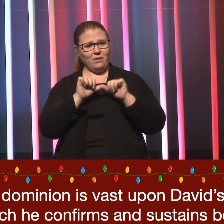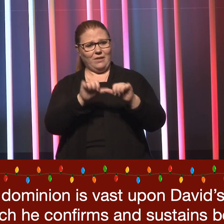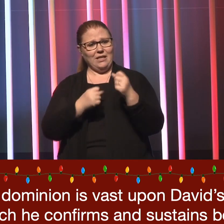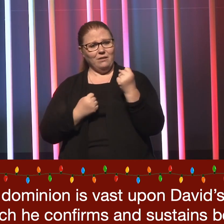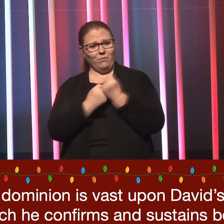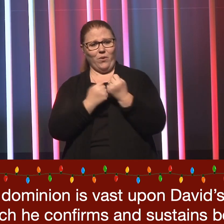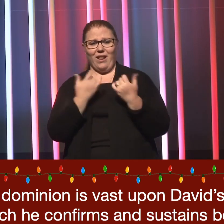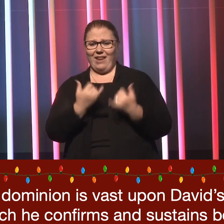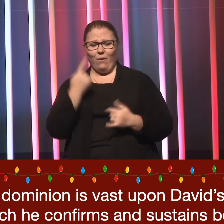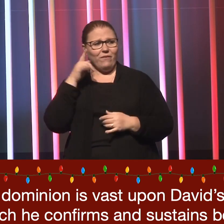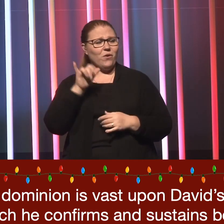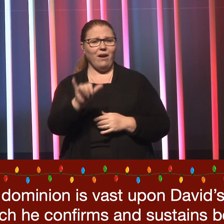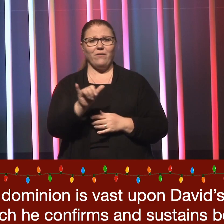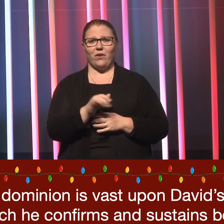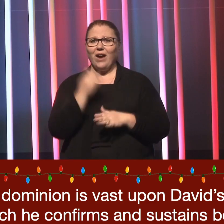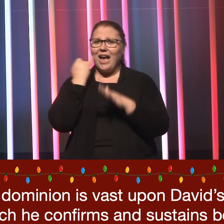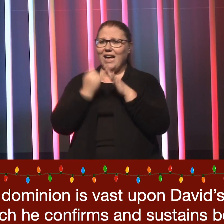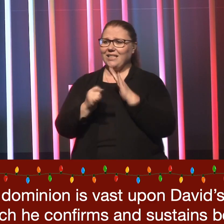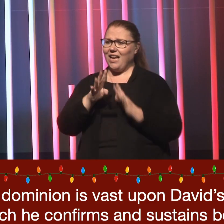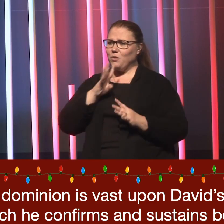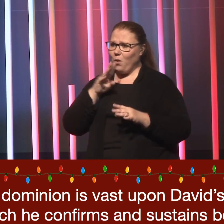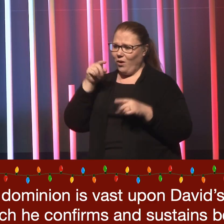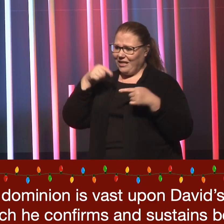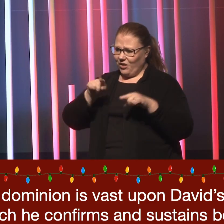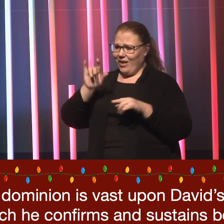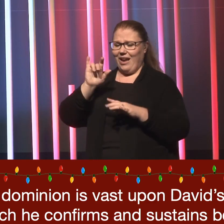now and forever. Isaiah spoke that in his